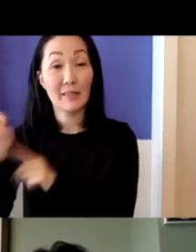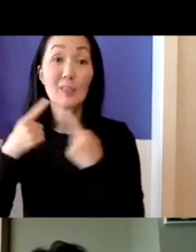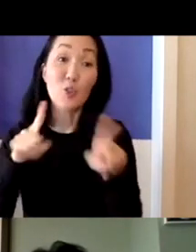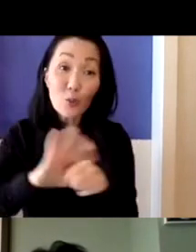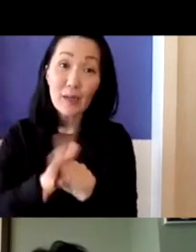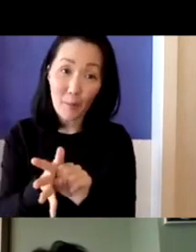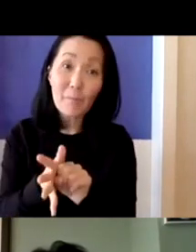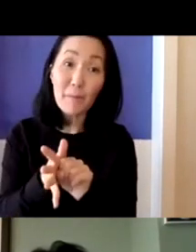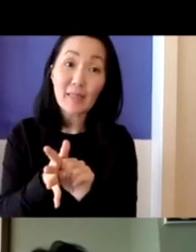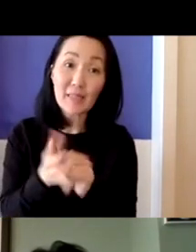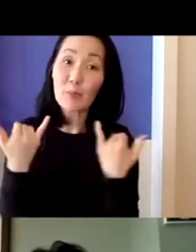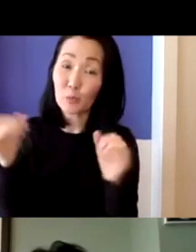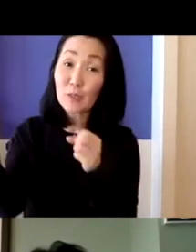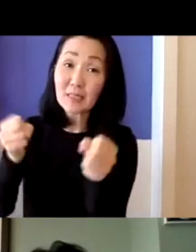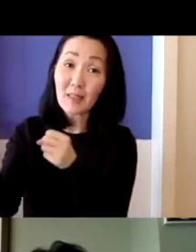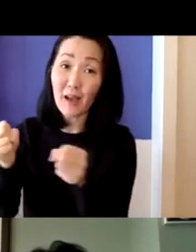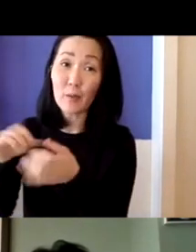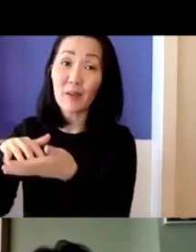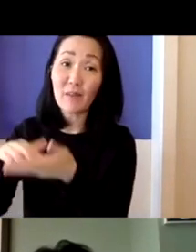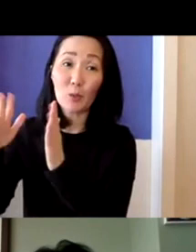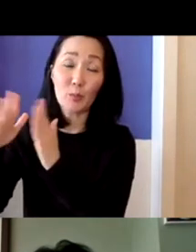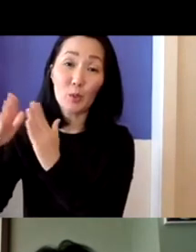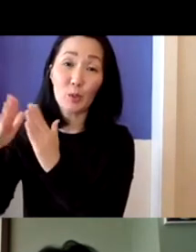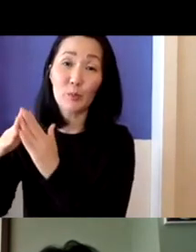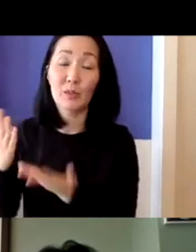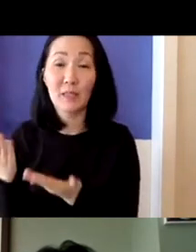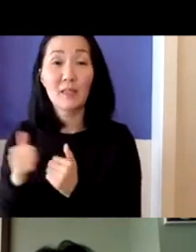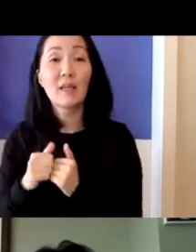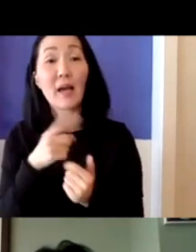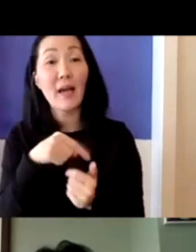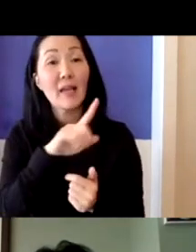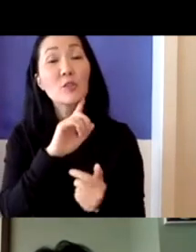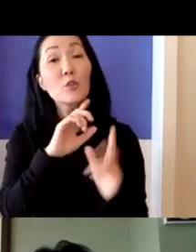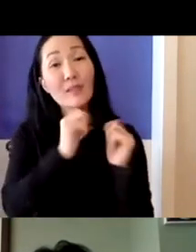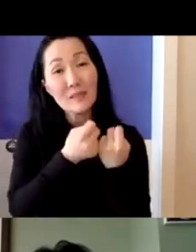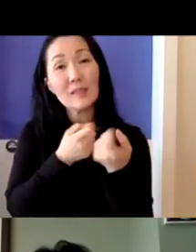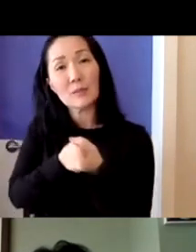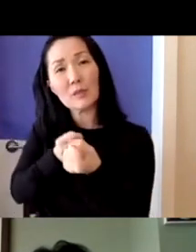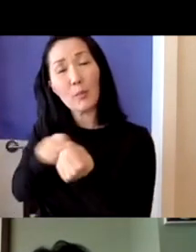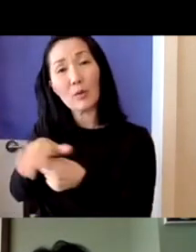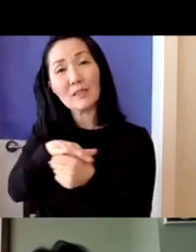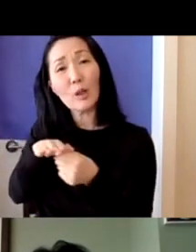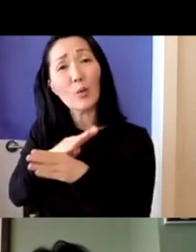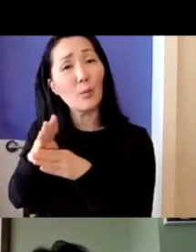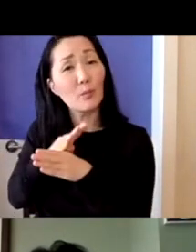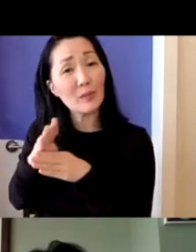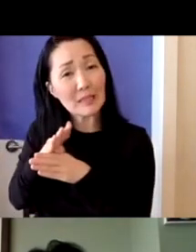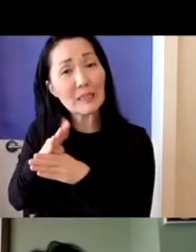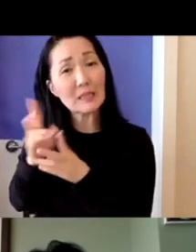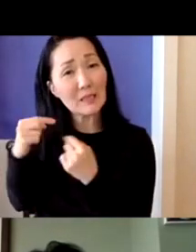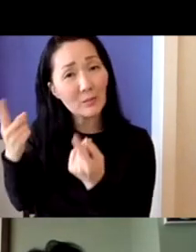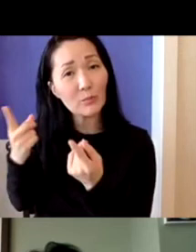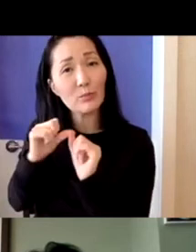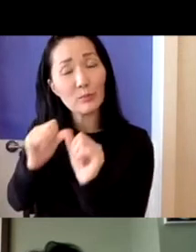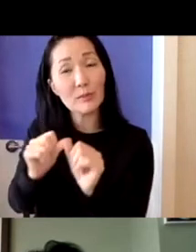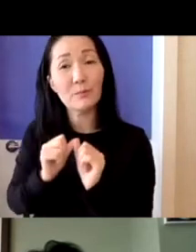know how much your team must have been trying to support local businesses as you do, but remembering the most